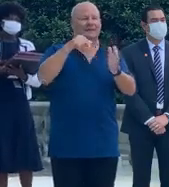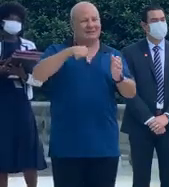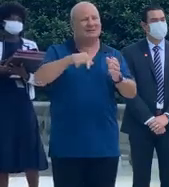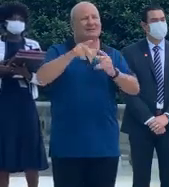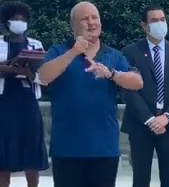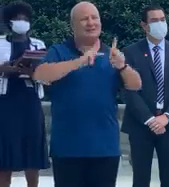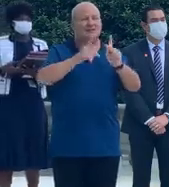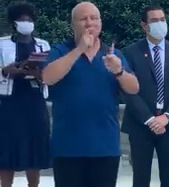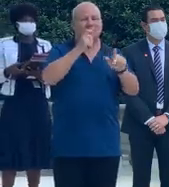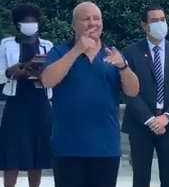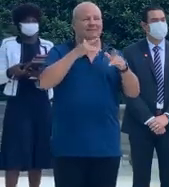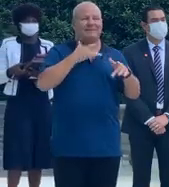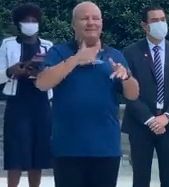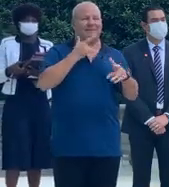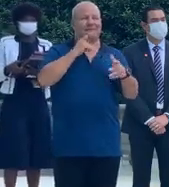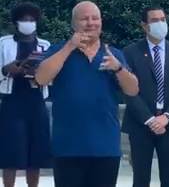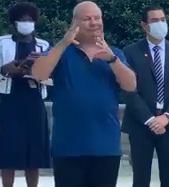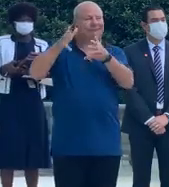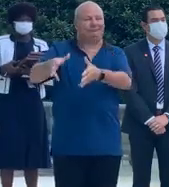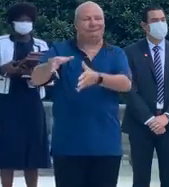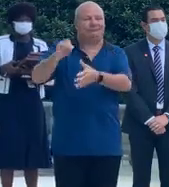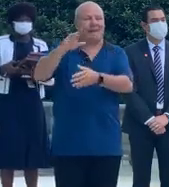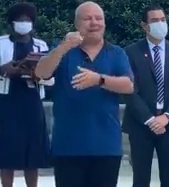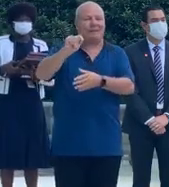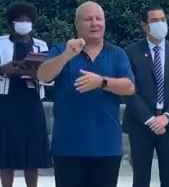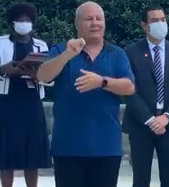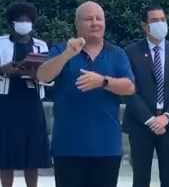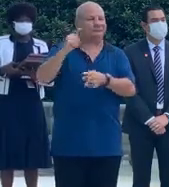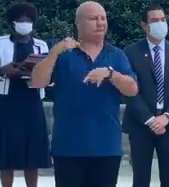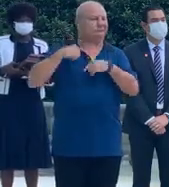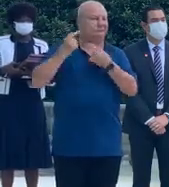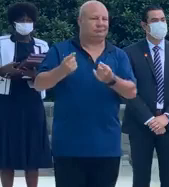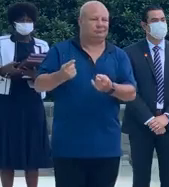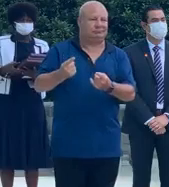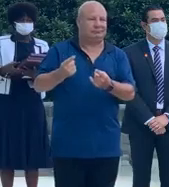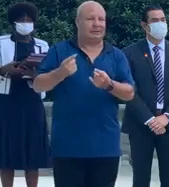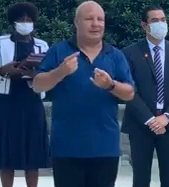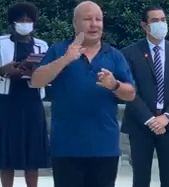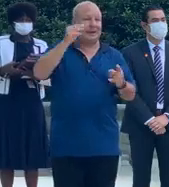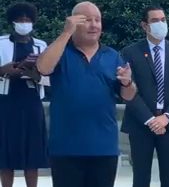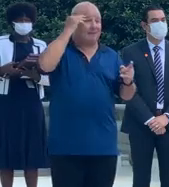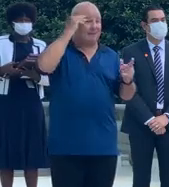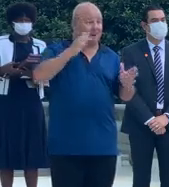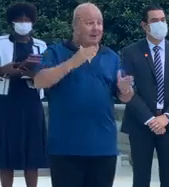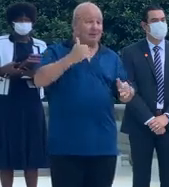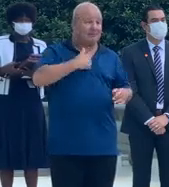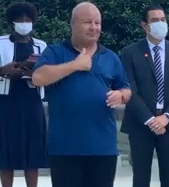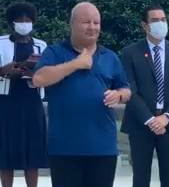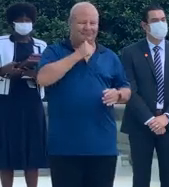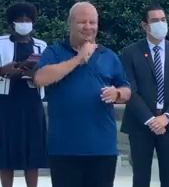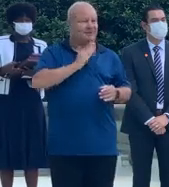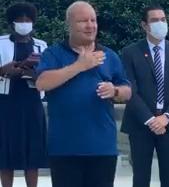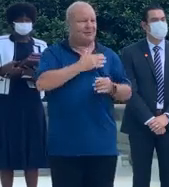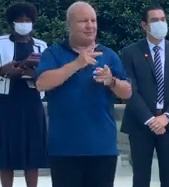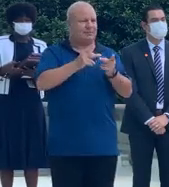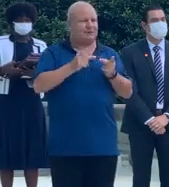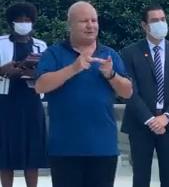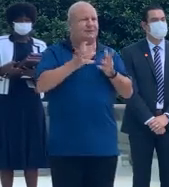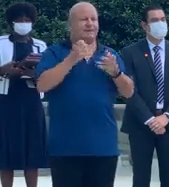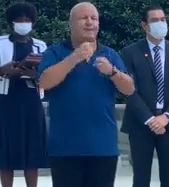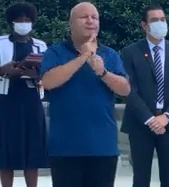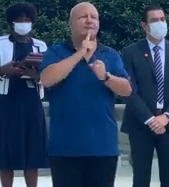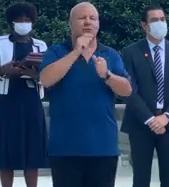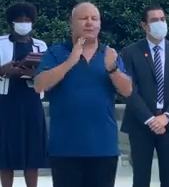bit left out. But the mayor and I, that's not our position, and we're going to do everything we can to make sure that this community